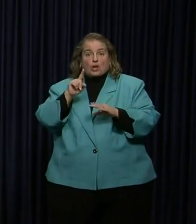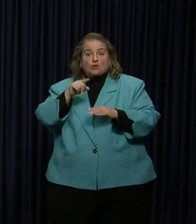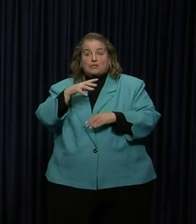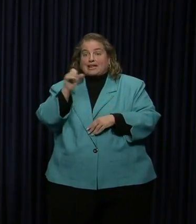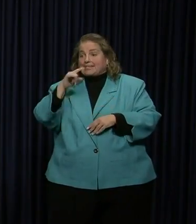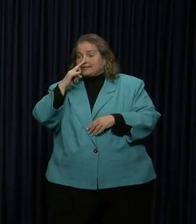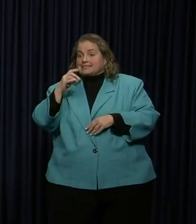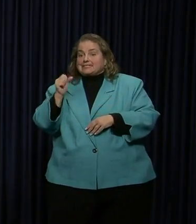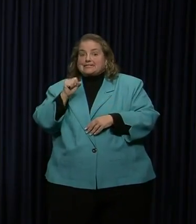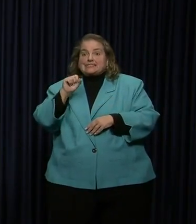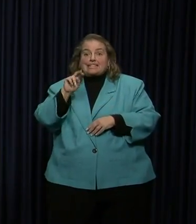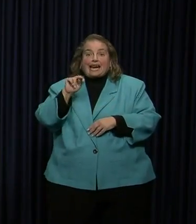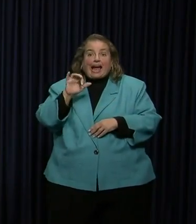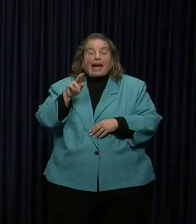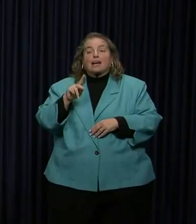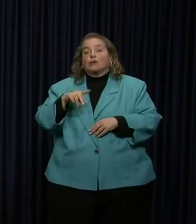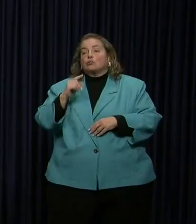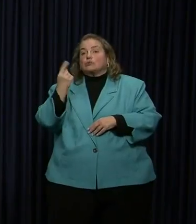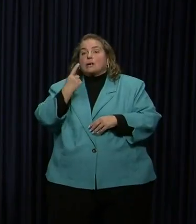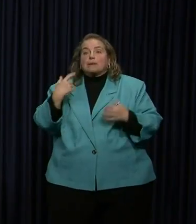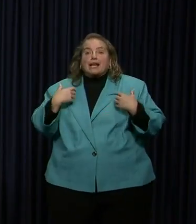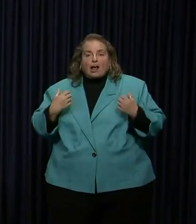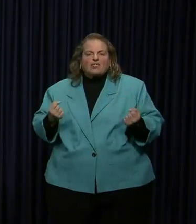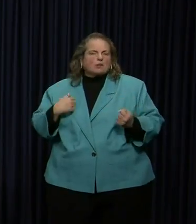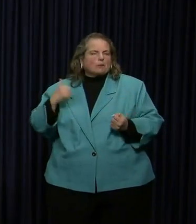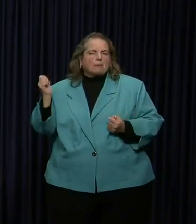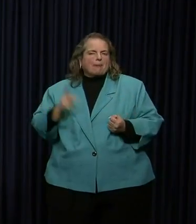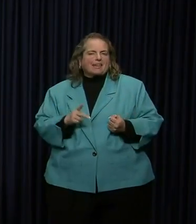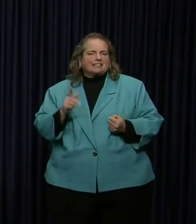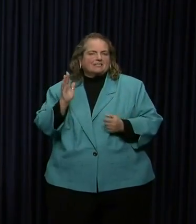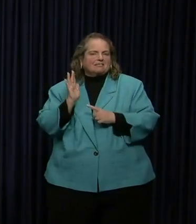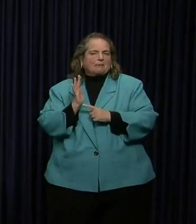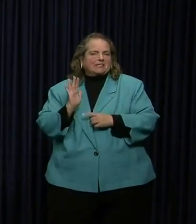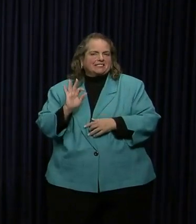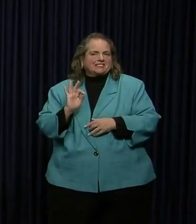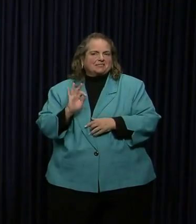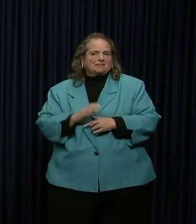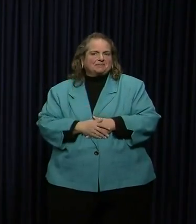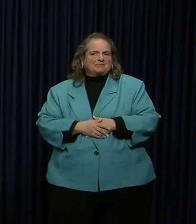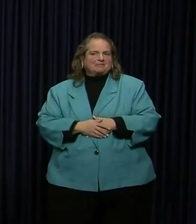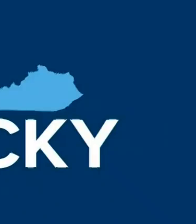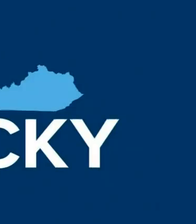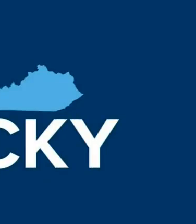kids, get a snack, do something healthy, and we will be right back.